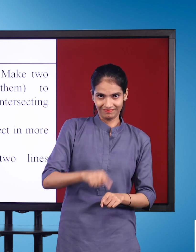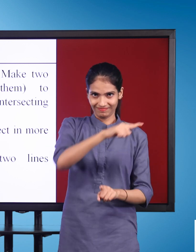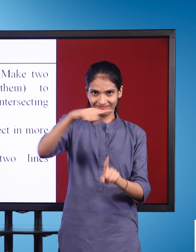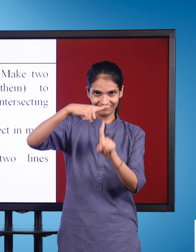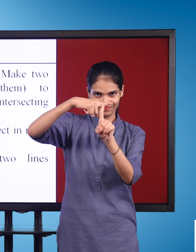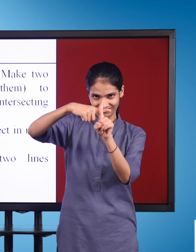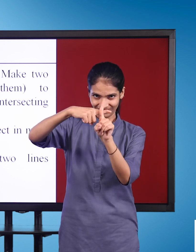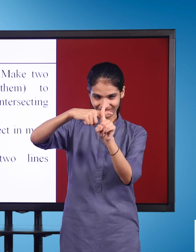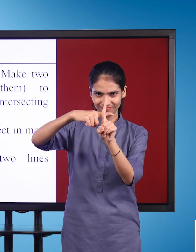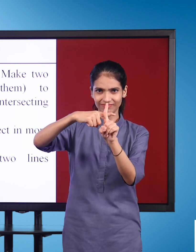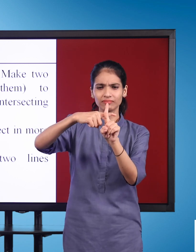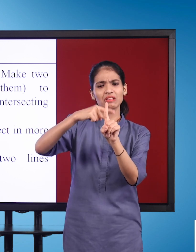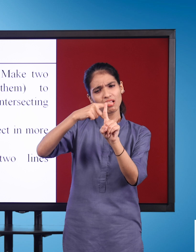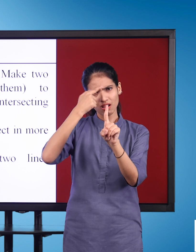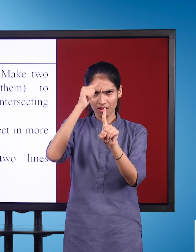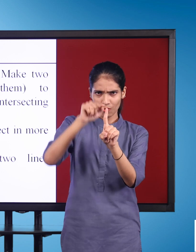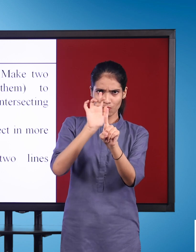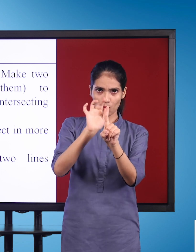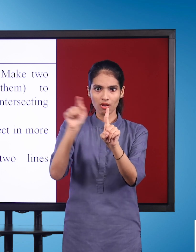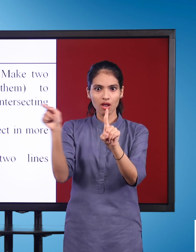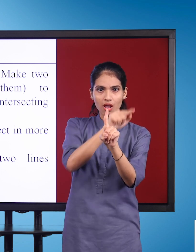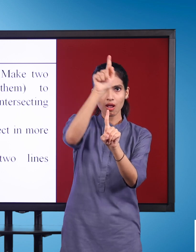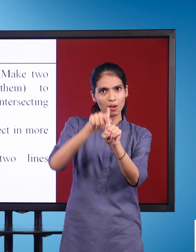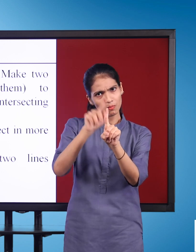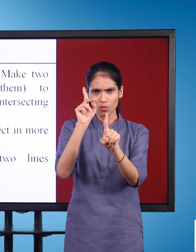Can more than two lines intersect in one point?